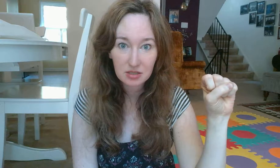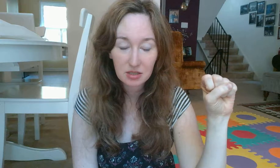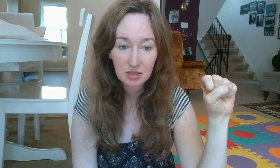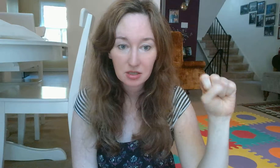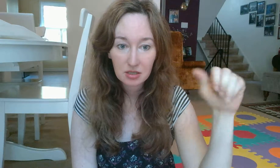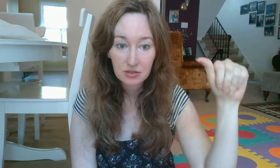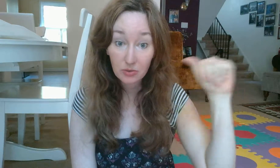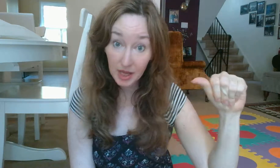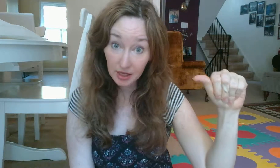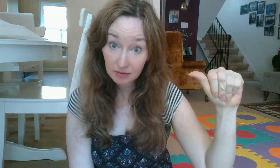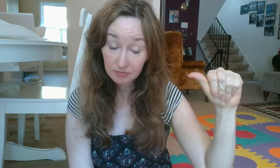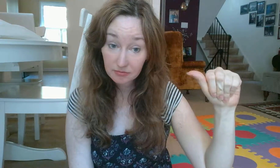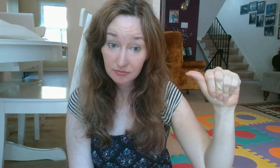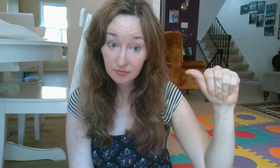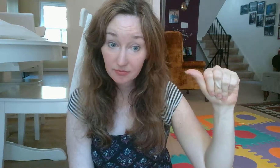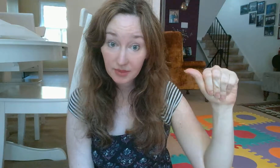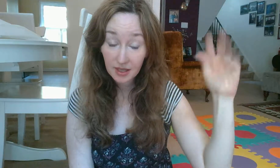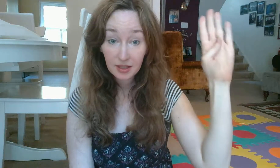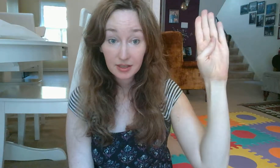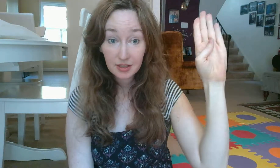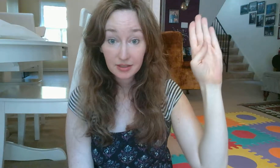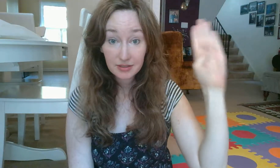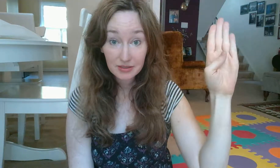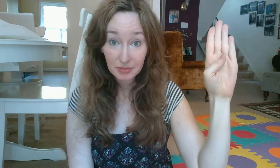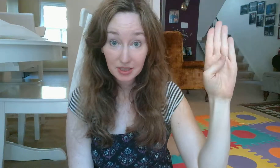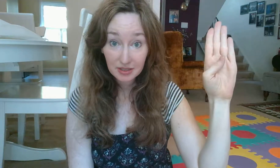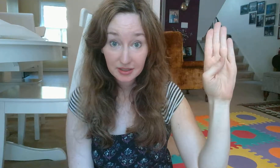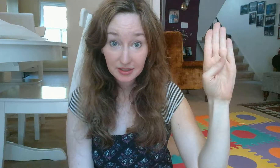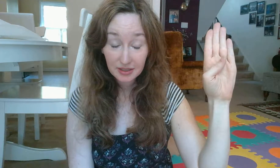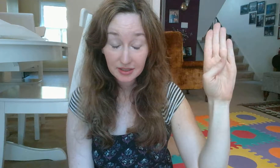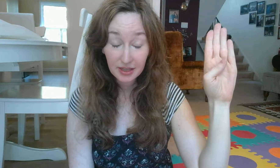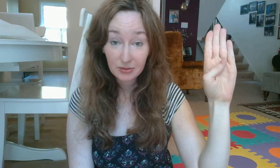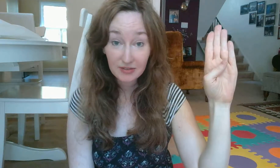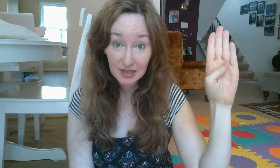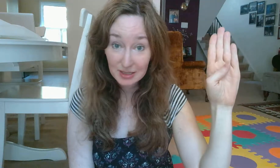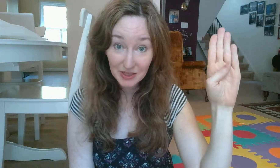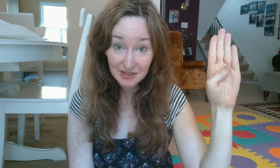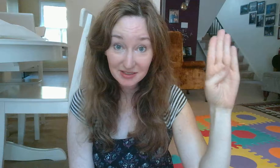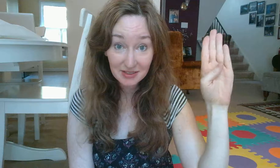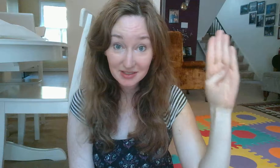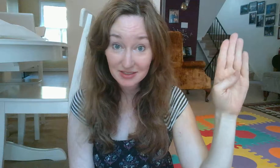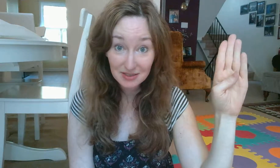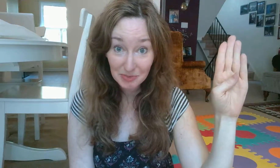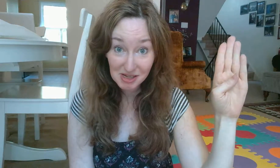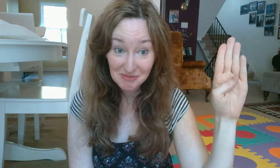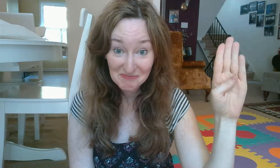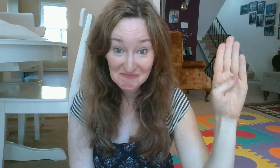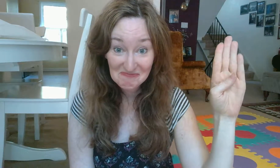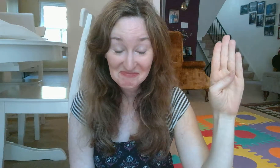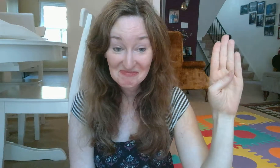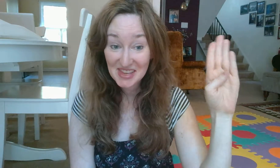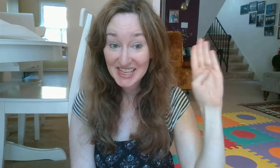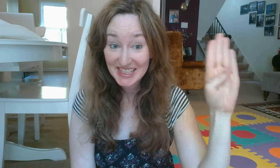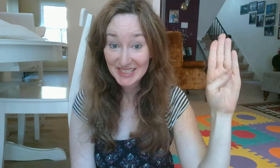S. So A. This is B. I don't have an explanation, it's just B. It's